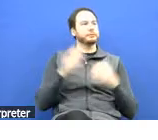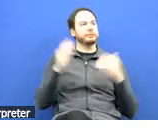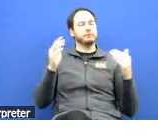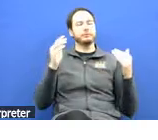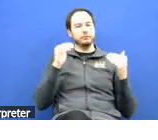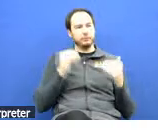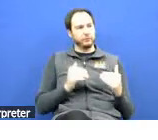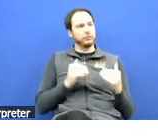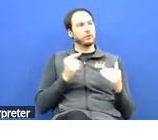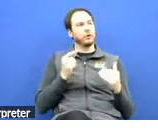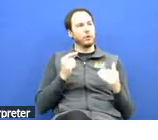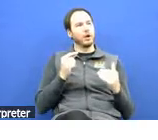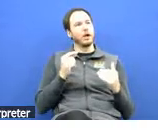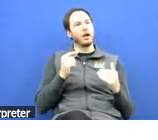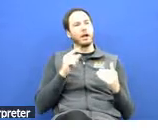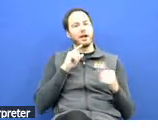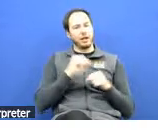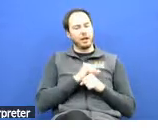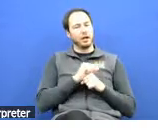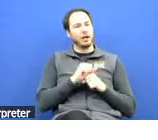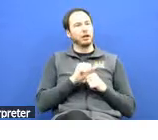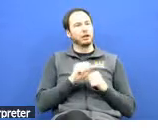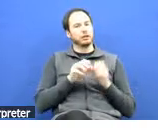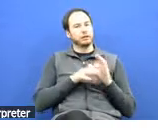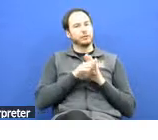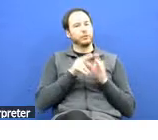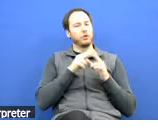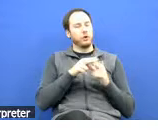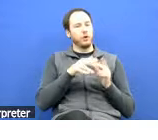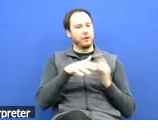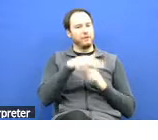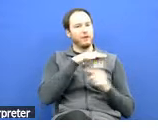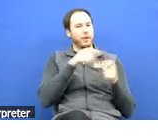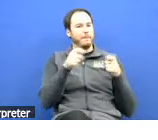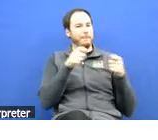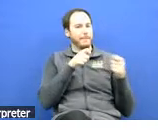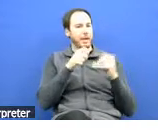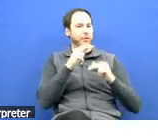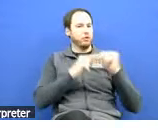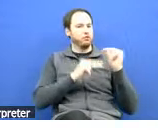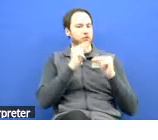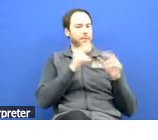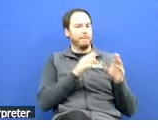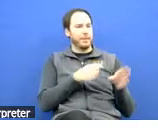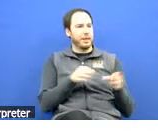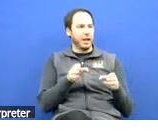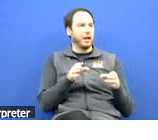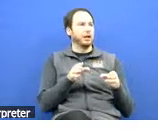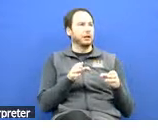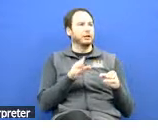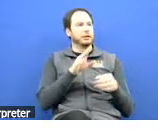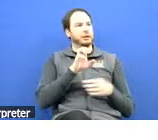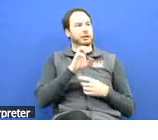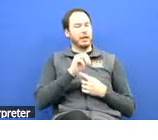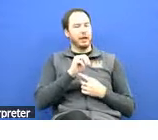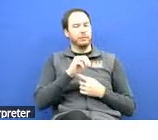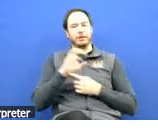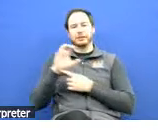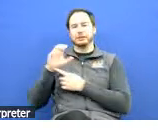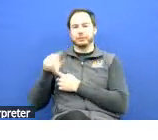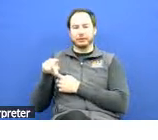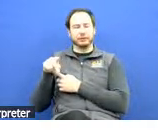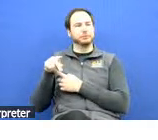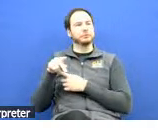part of the process is actually developing what's called an Environmental Management and Construction Plan. The lingo is EM&CP.